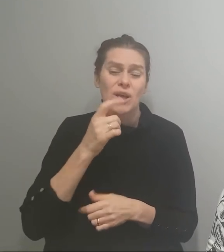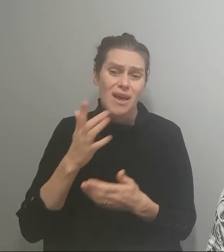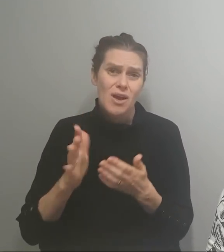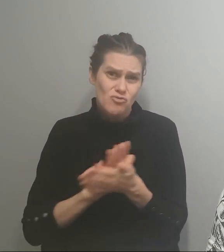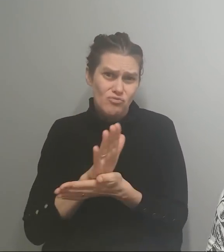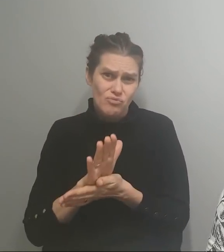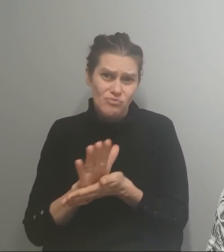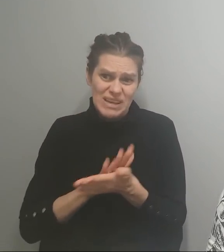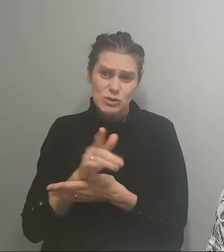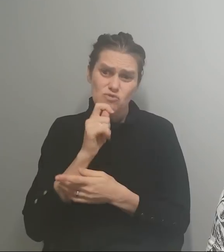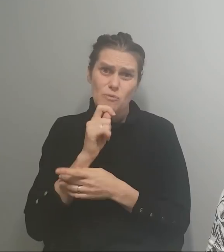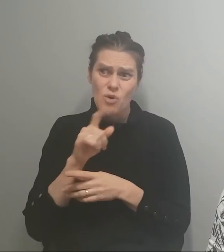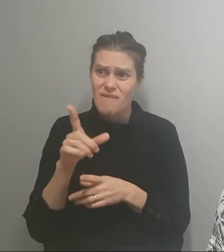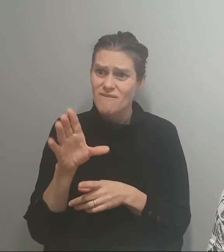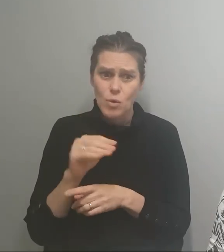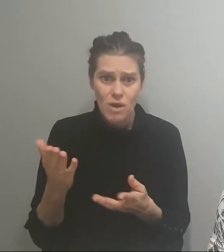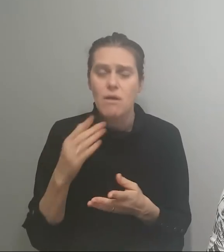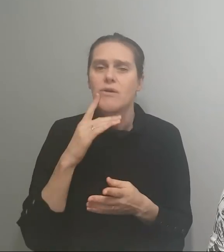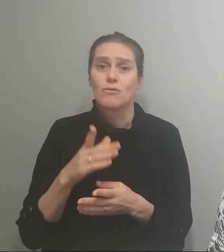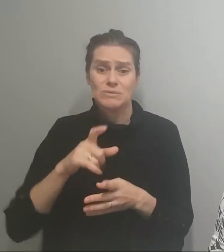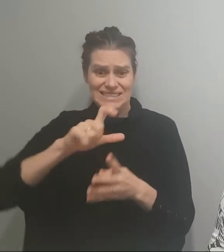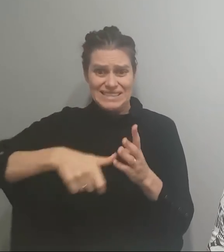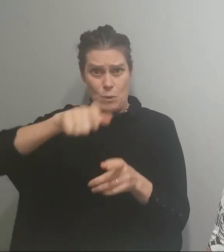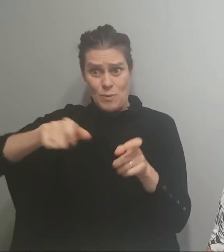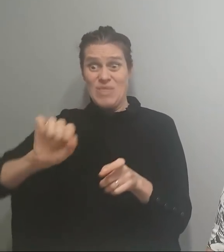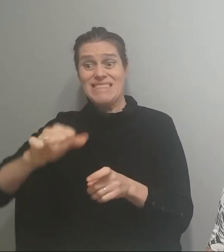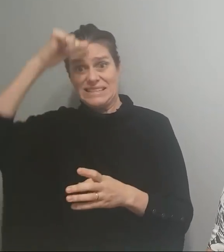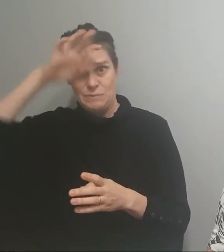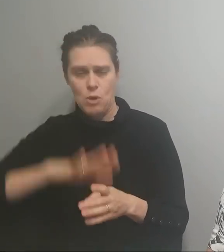disabled people in whānau in the system.